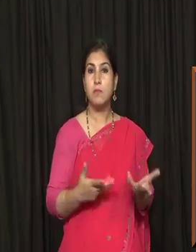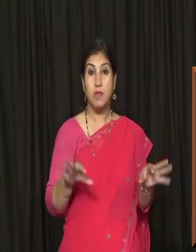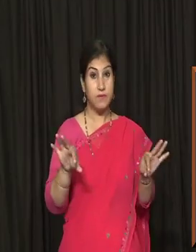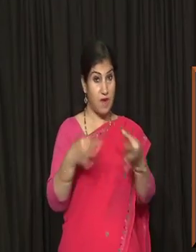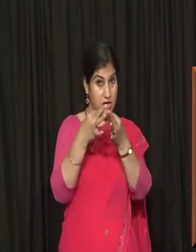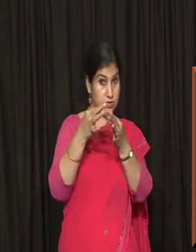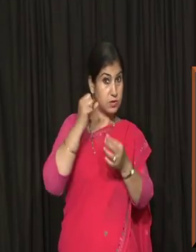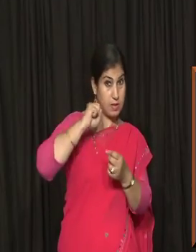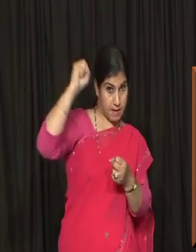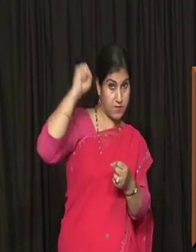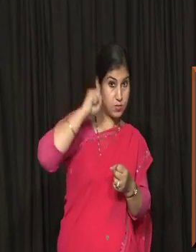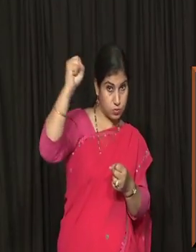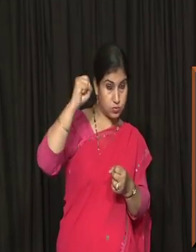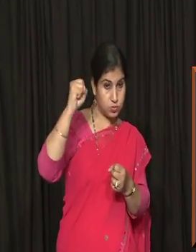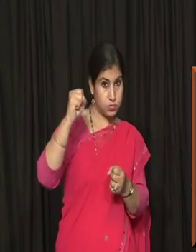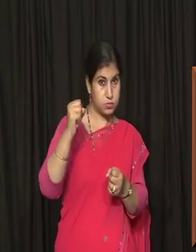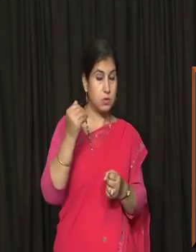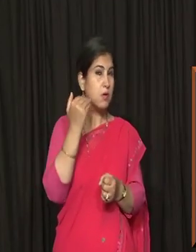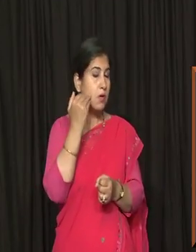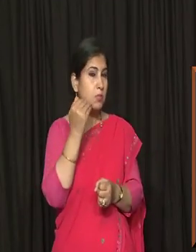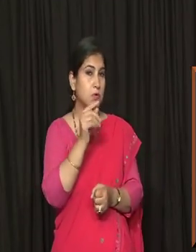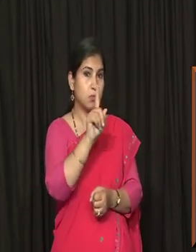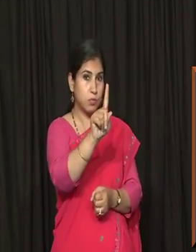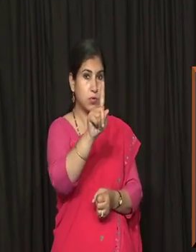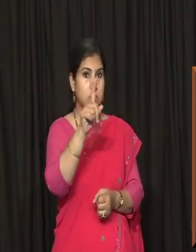French Revolution of the year 1789